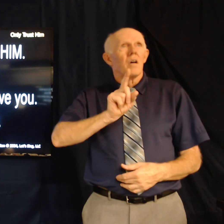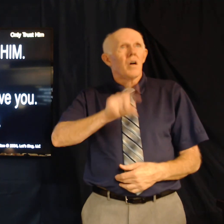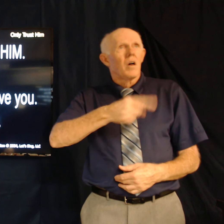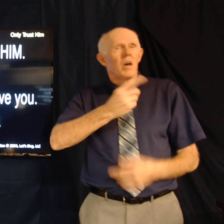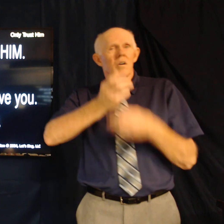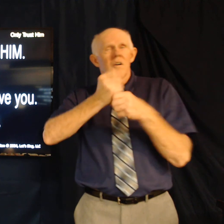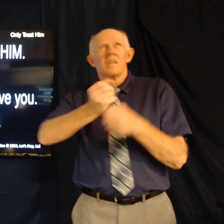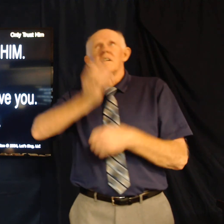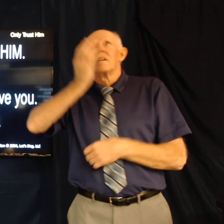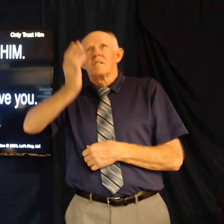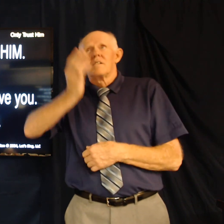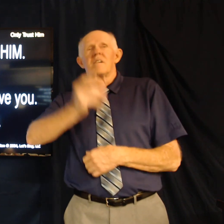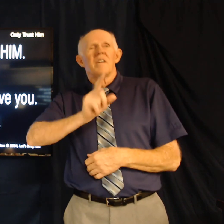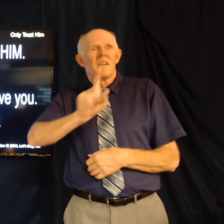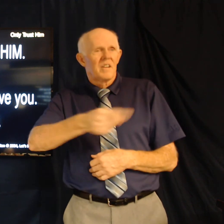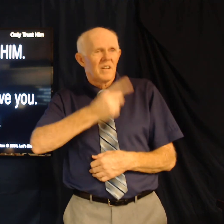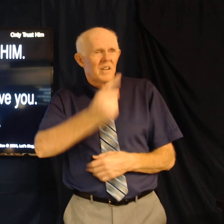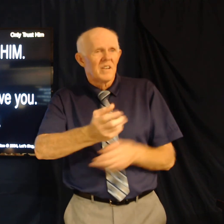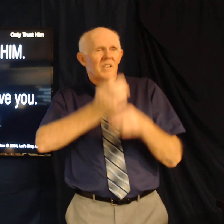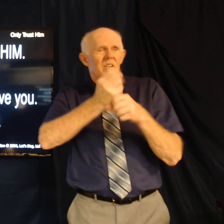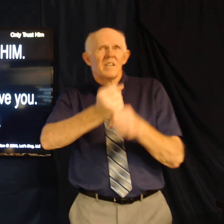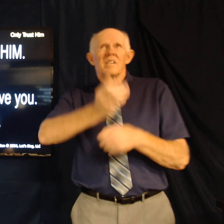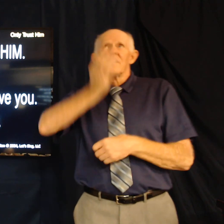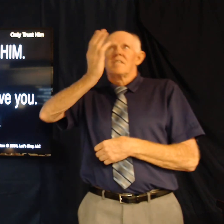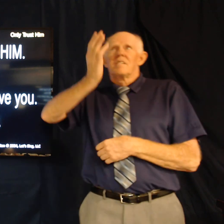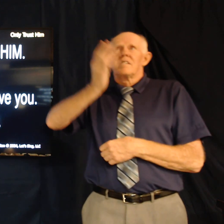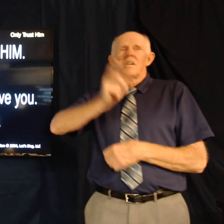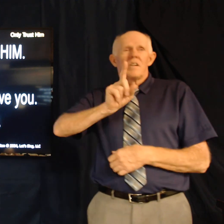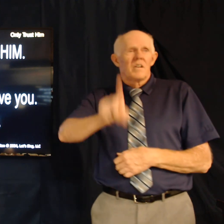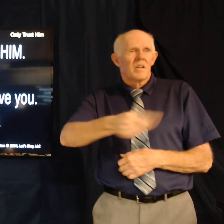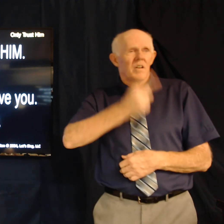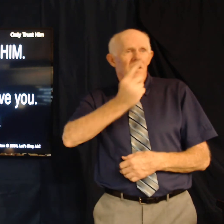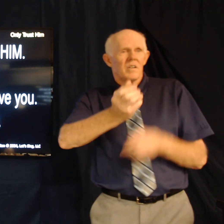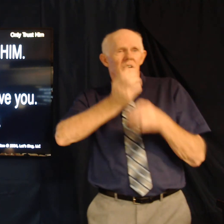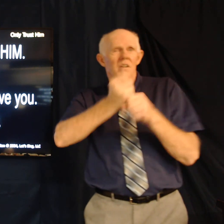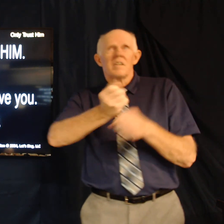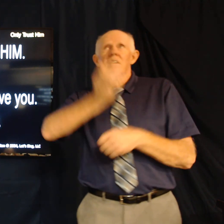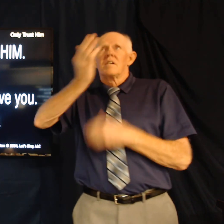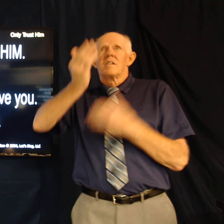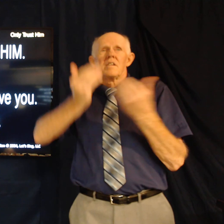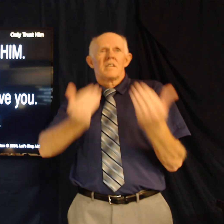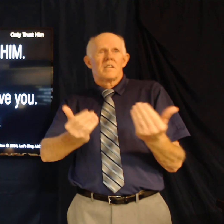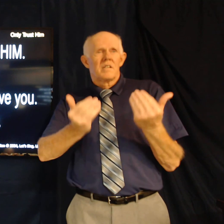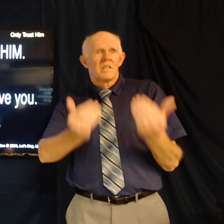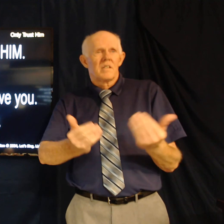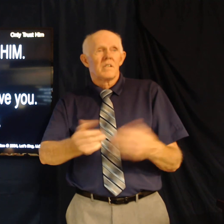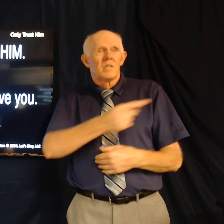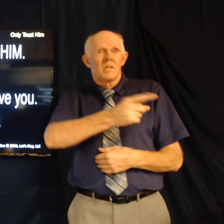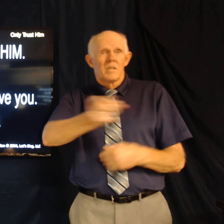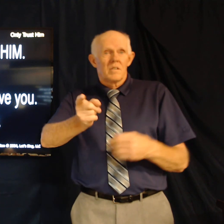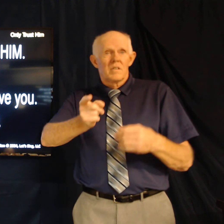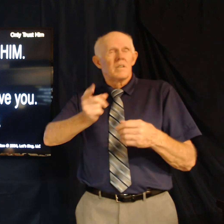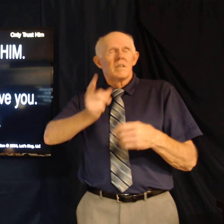Only trust Him. Only trust Him. Only trust Him now.